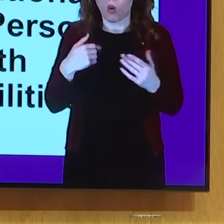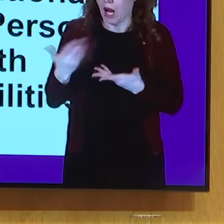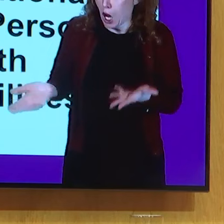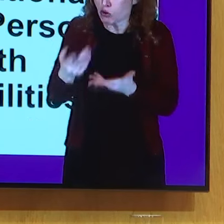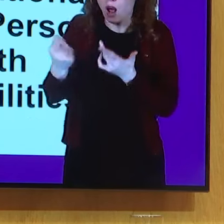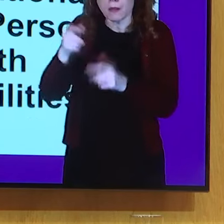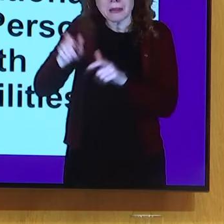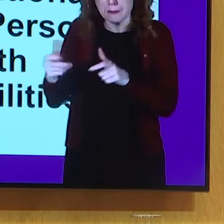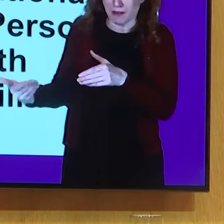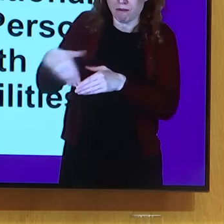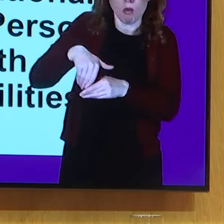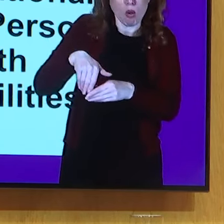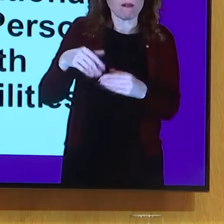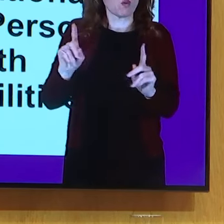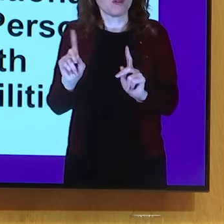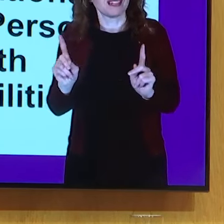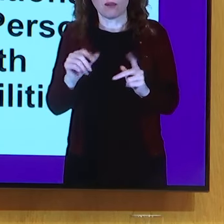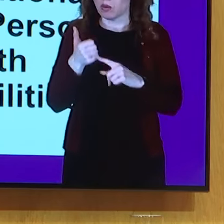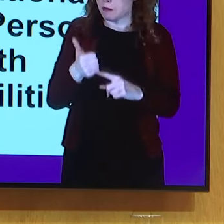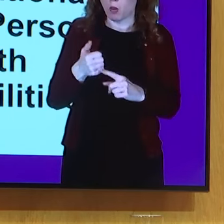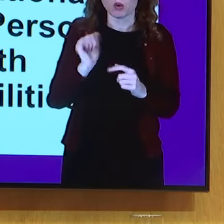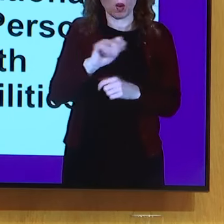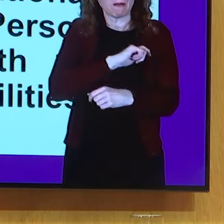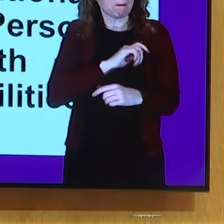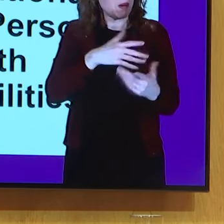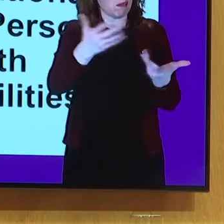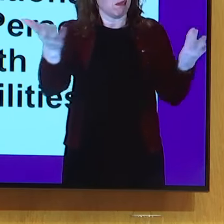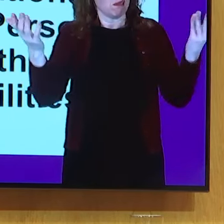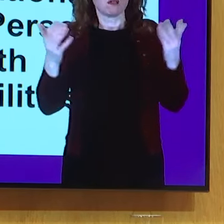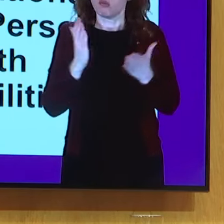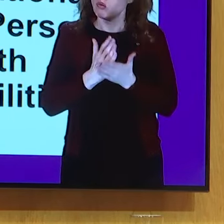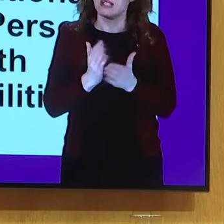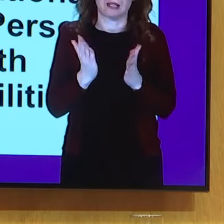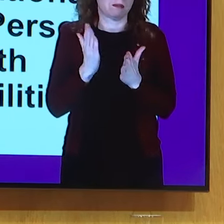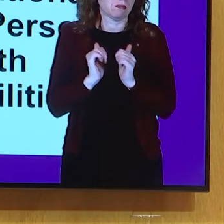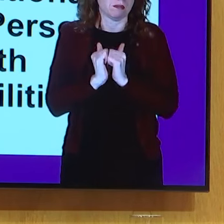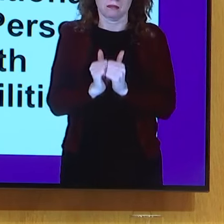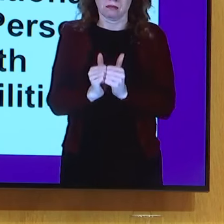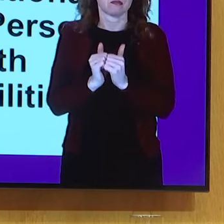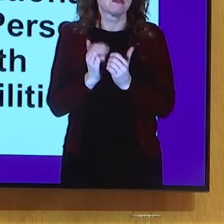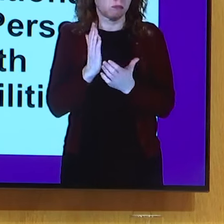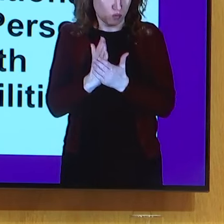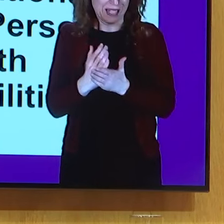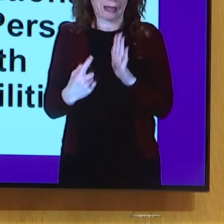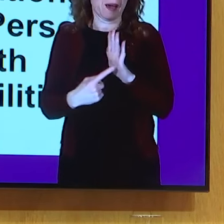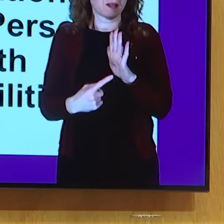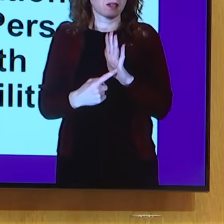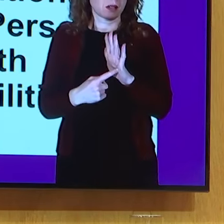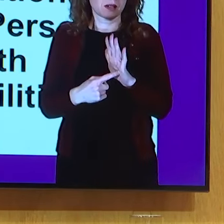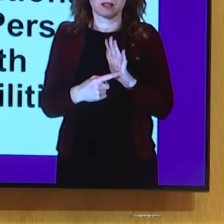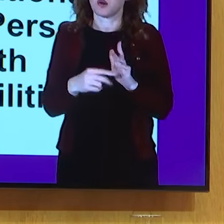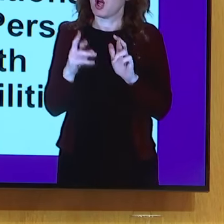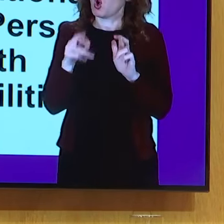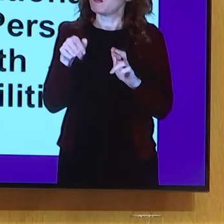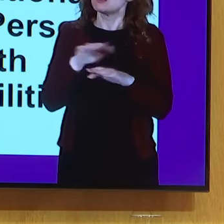take part online and supported your members to do the same, it really matters. It really, really does matter. And I hope that this is not